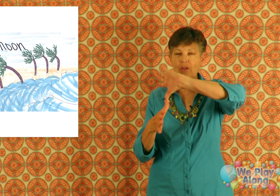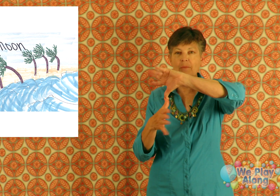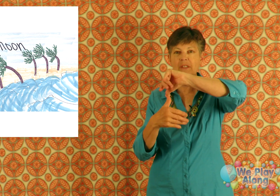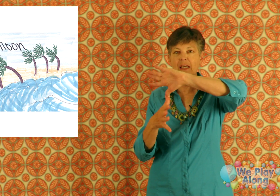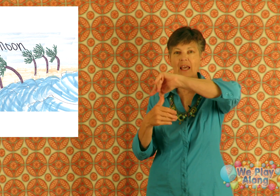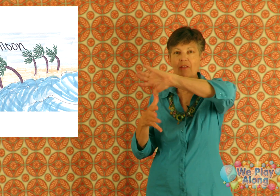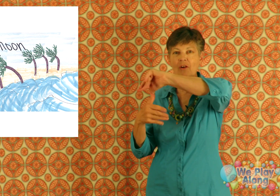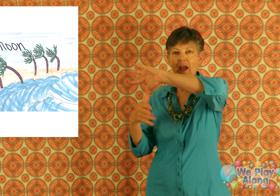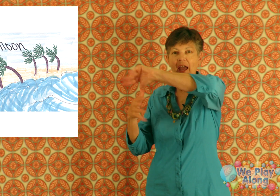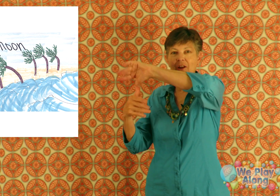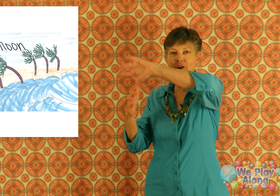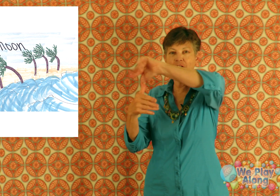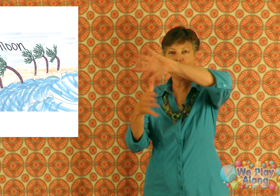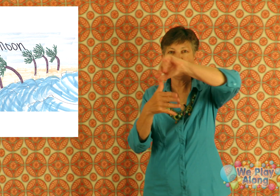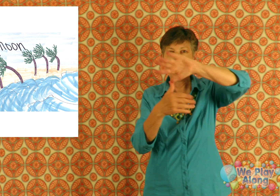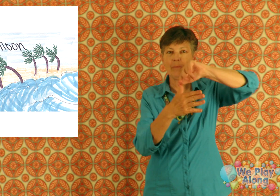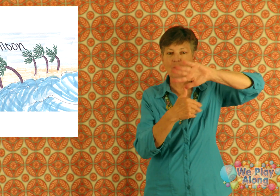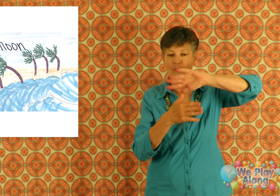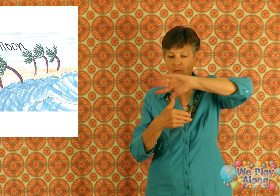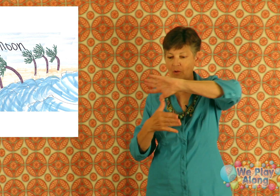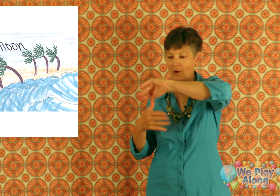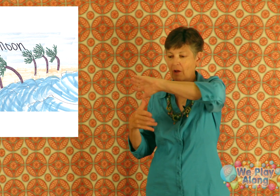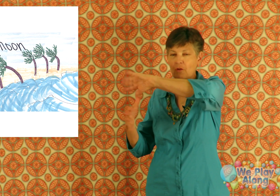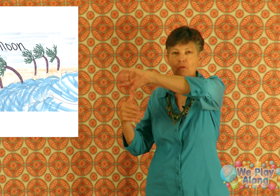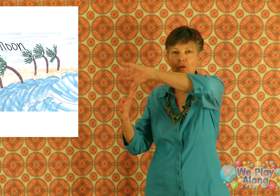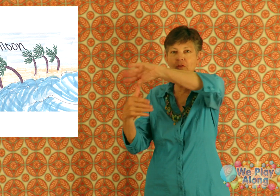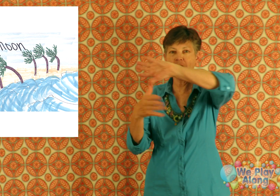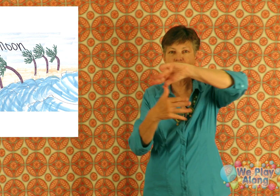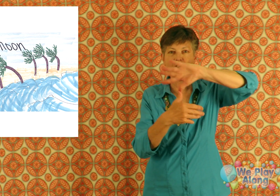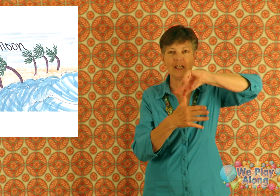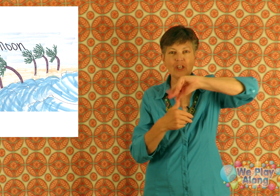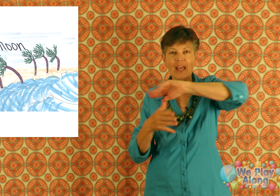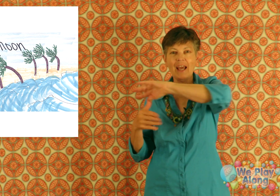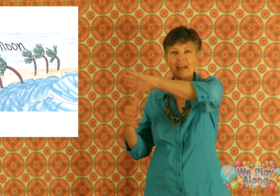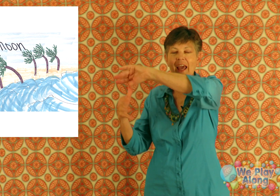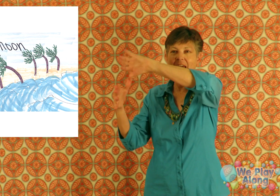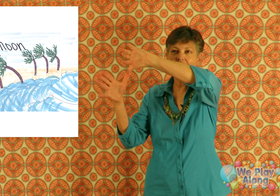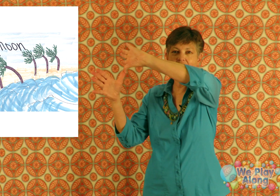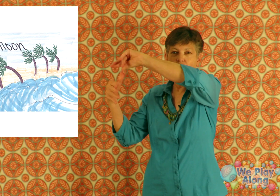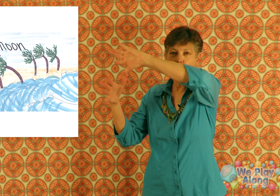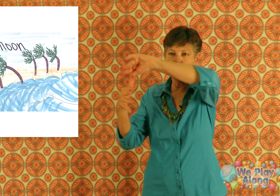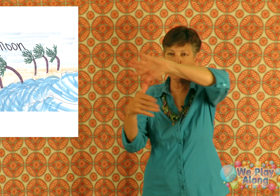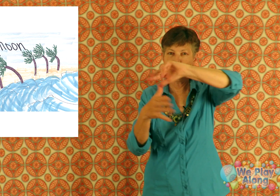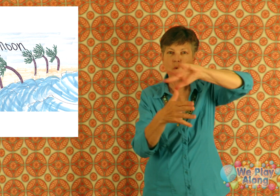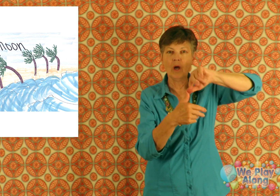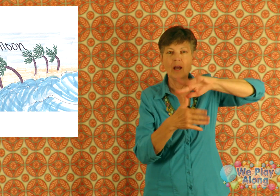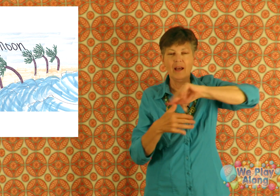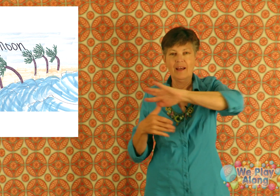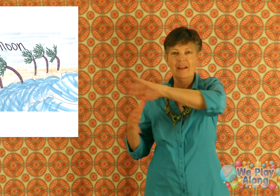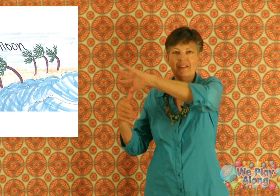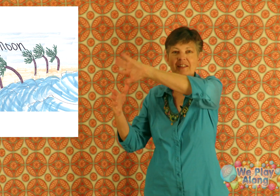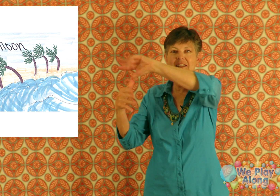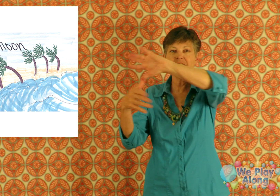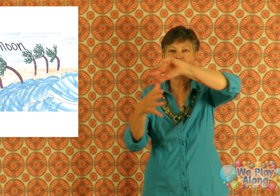thumbs together and you're going to flap your other 4 fingers on each hand and kind of, this is a sign